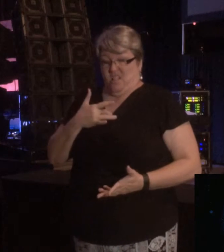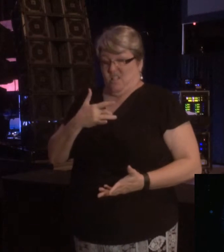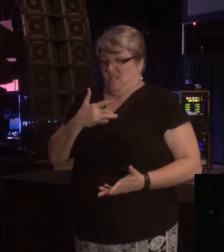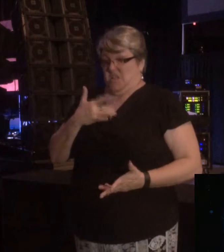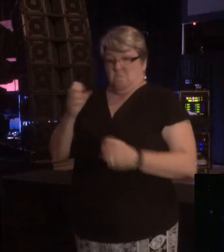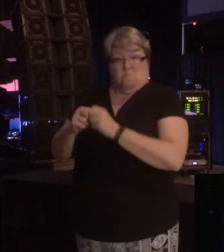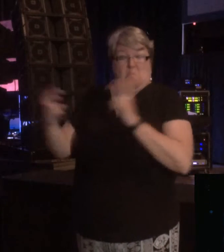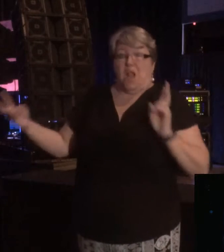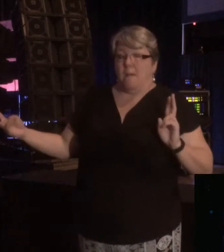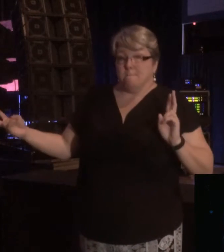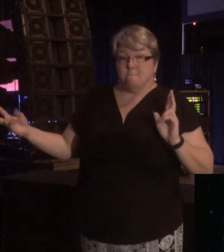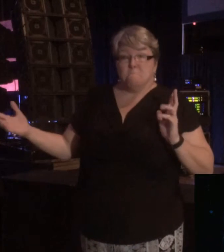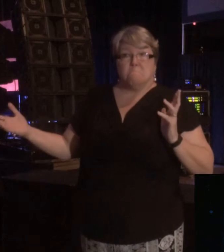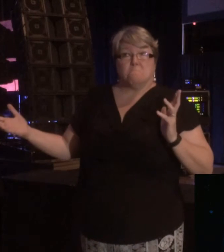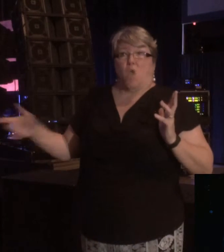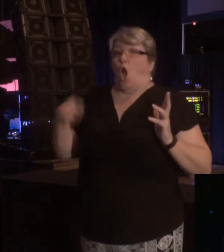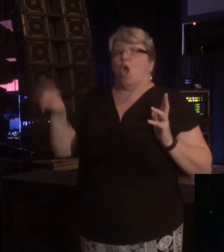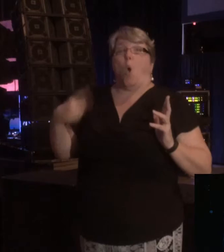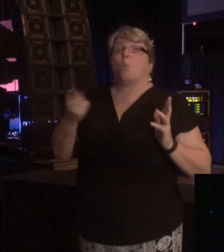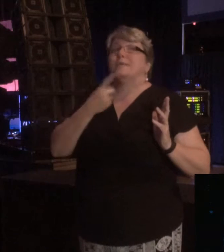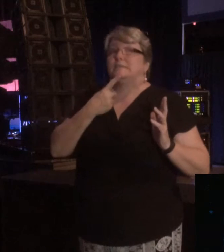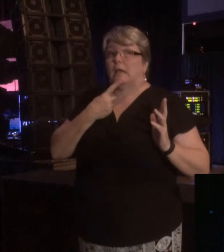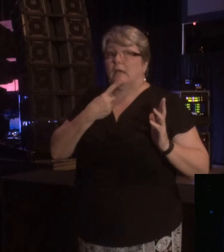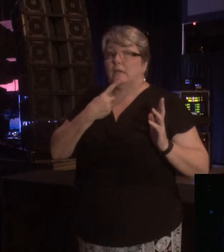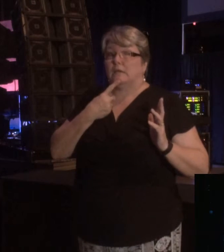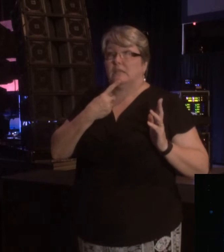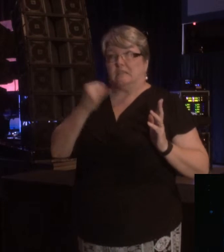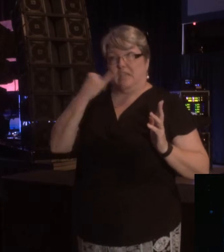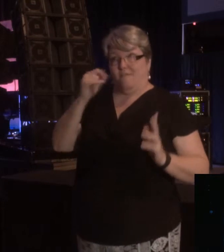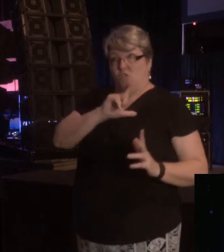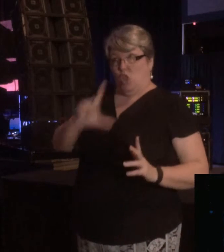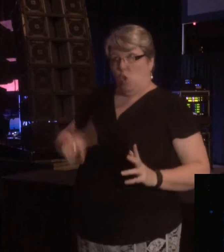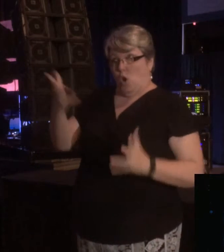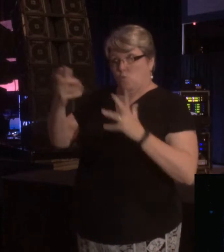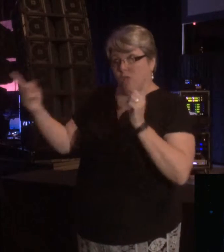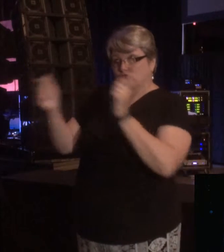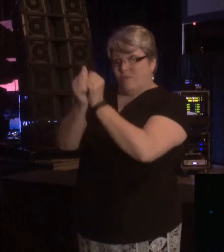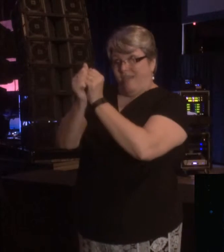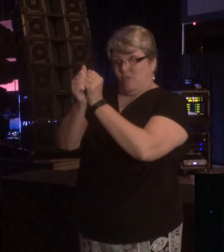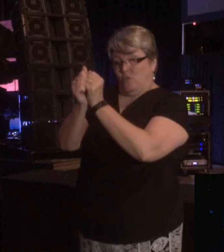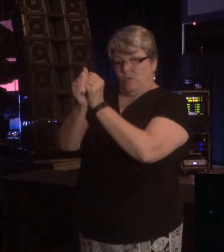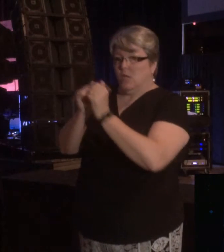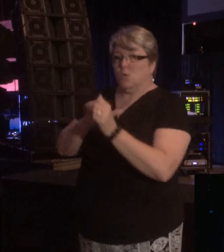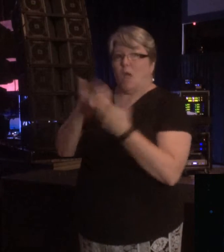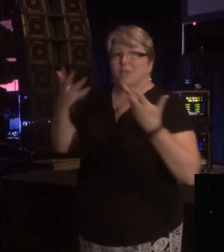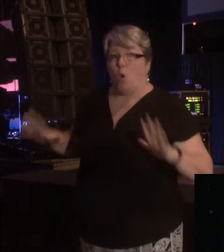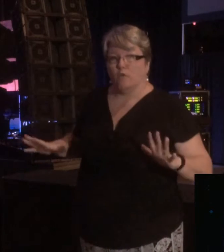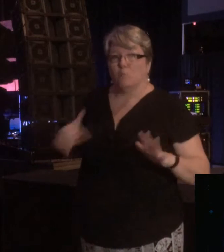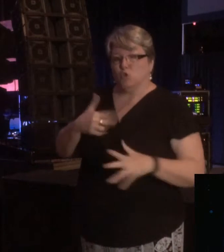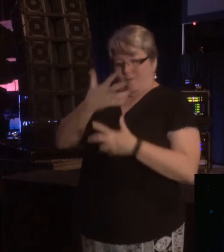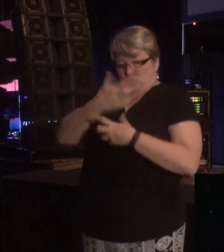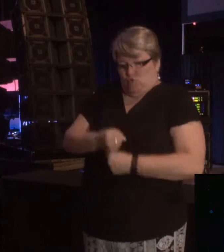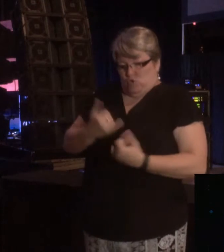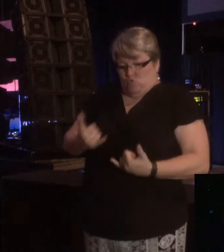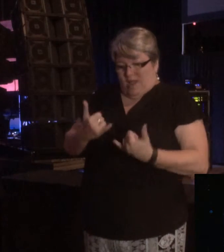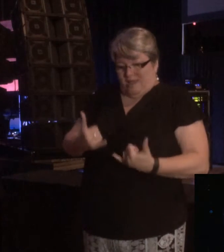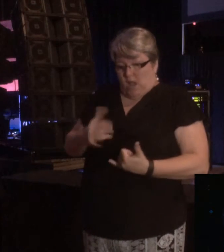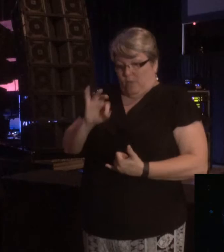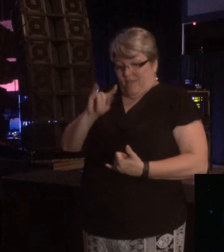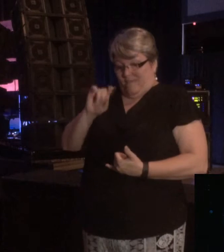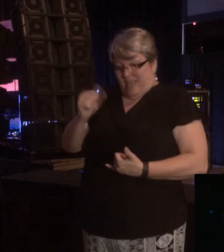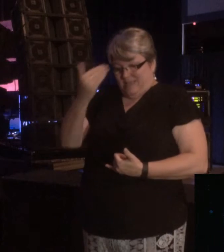after 7 years when we broke up, that third time, it was like, we are done. Like we have to cut off